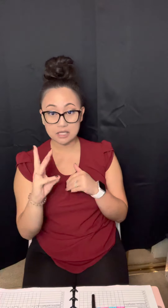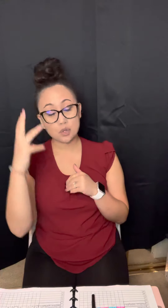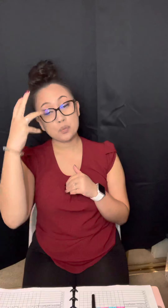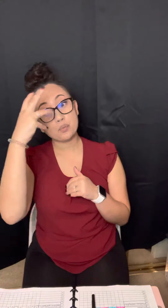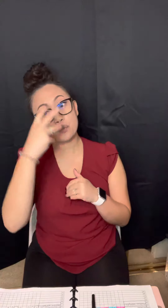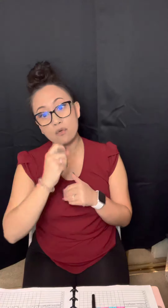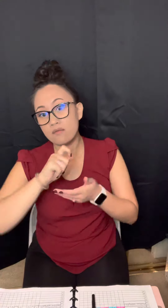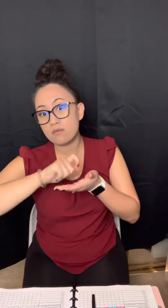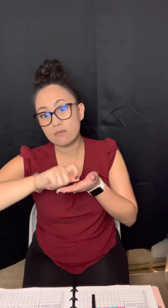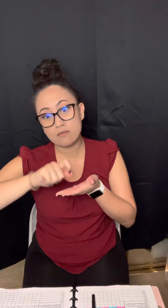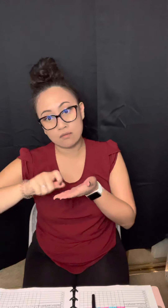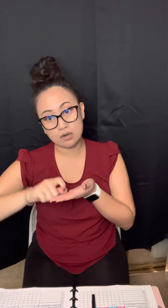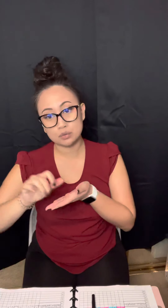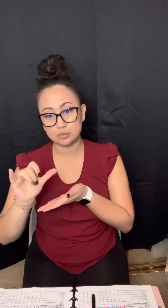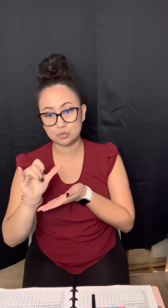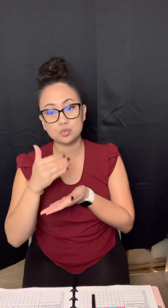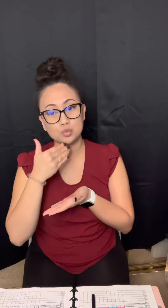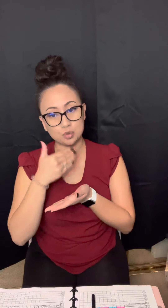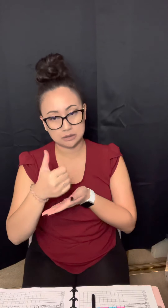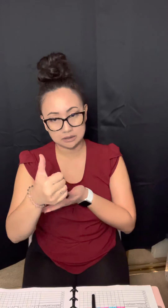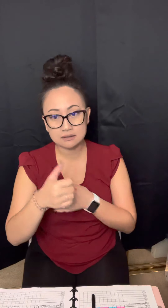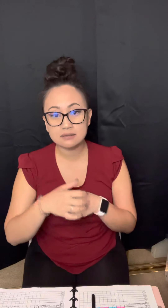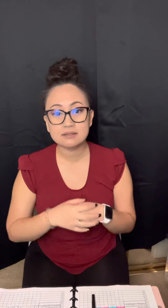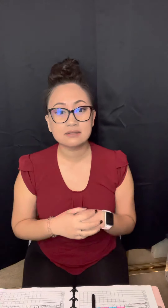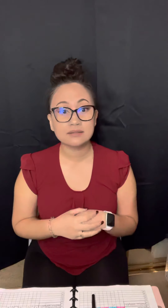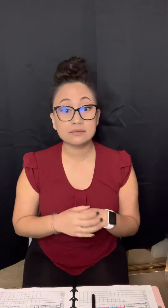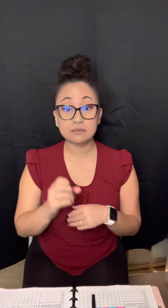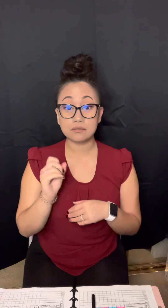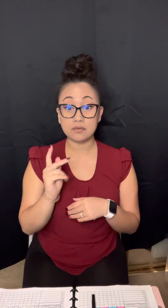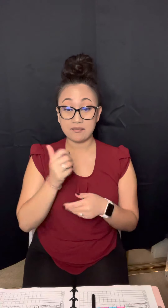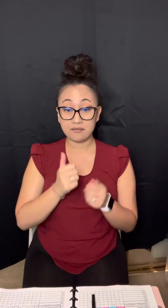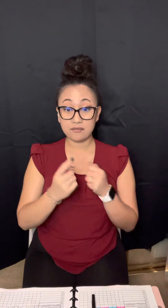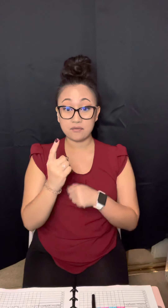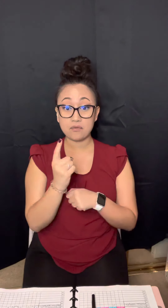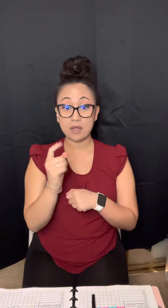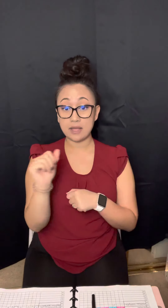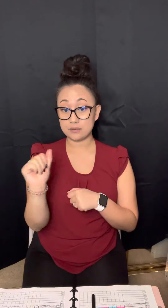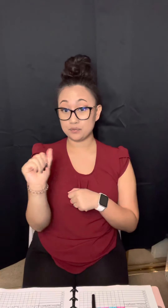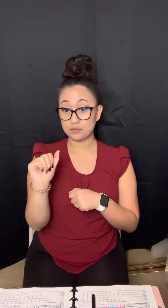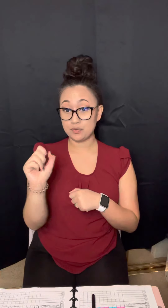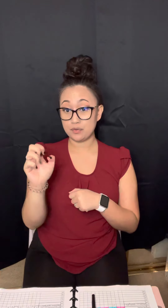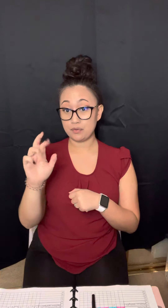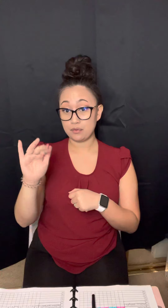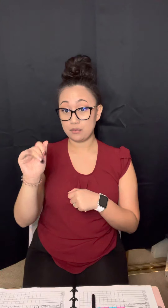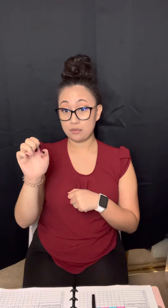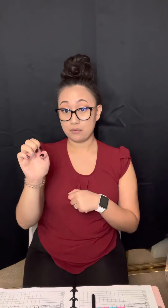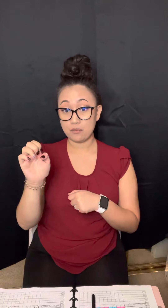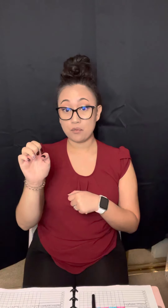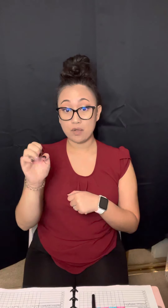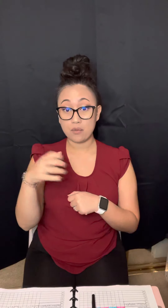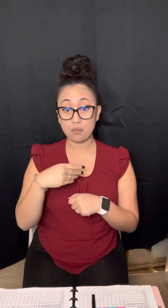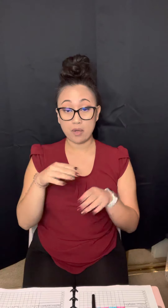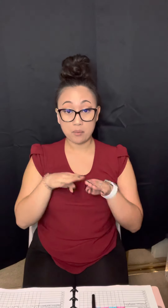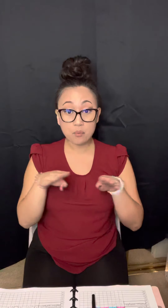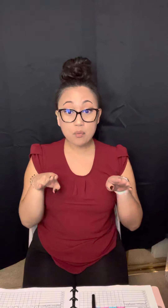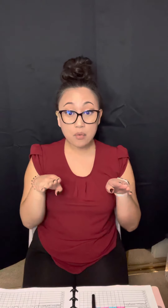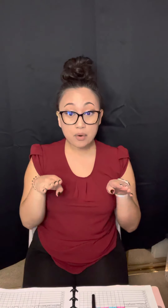handwriting. Good job, buddy. Okay, everyone erase your whiteboards. Put your whiteboard markers away. Take out your